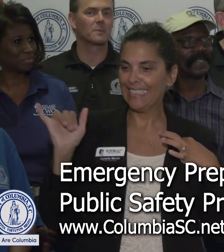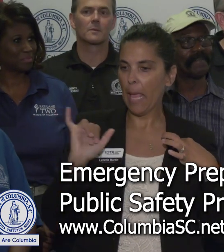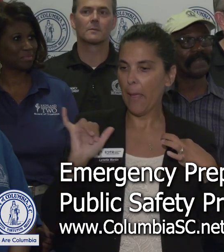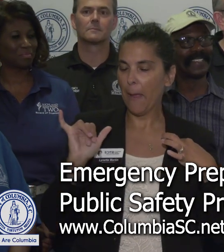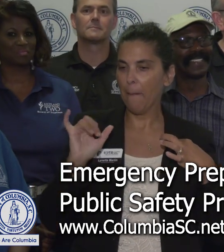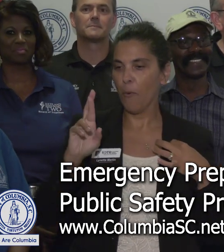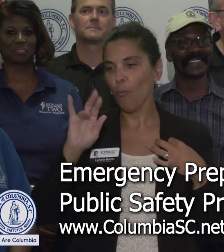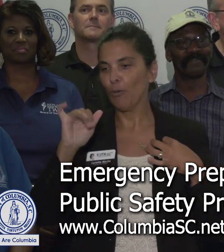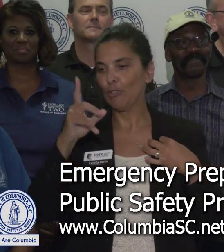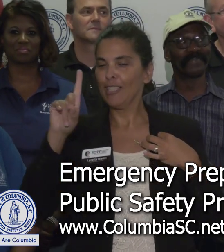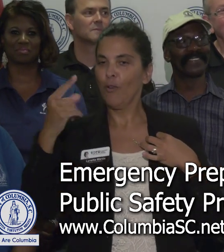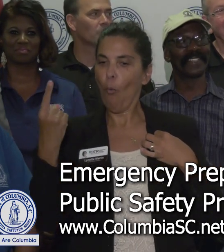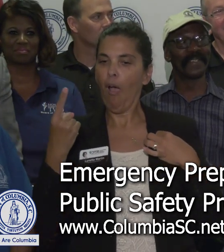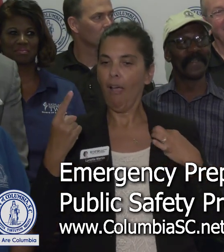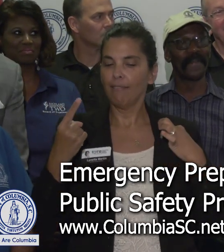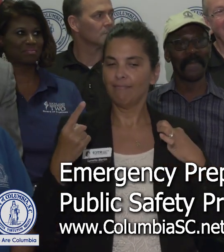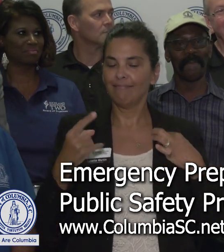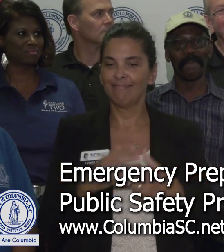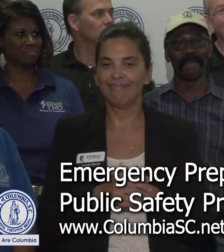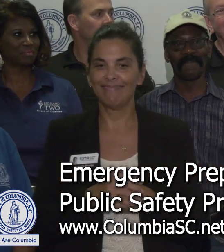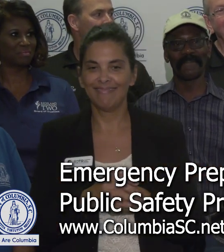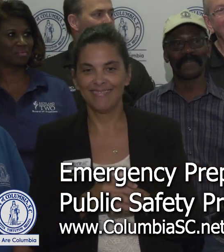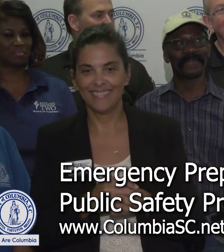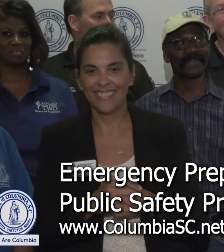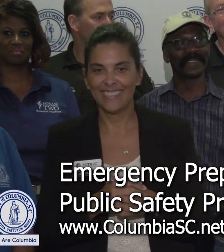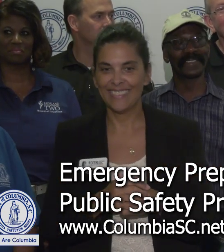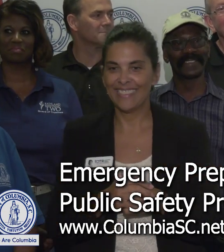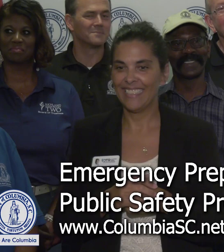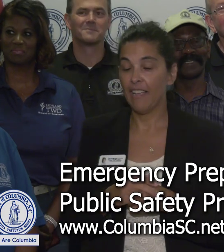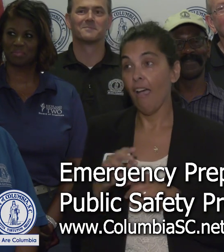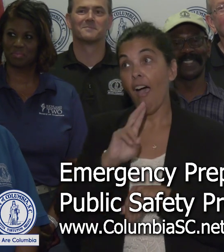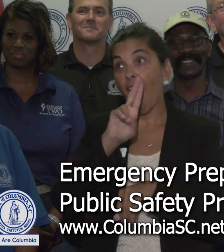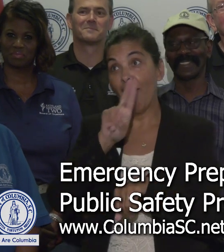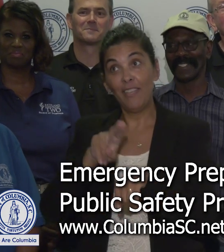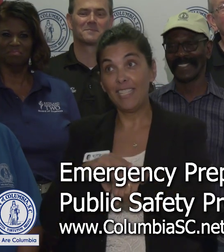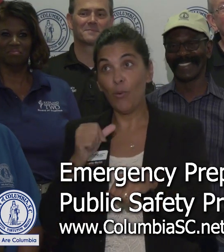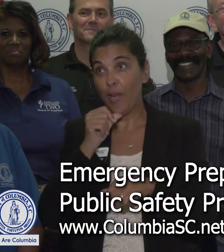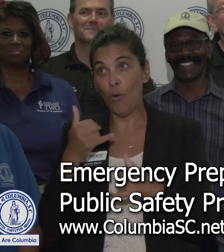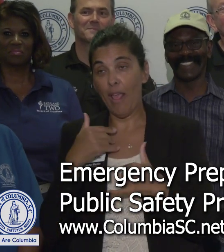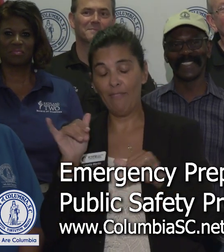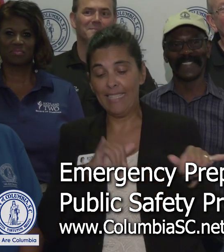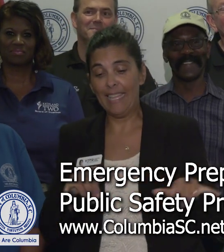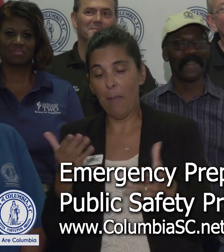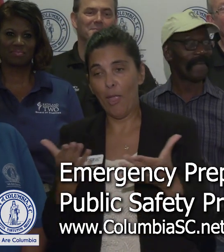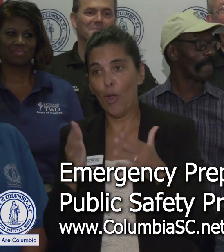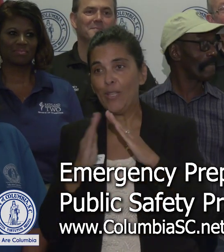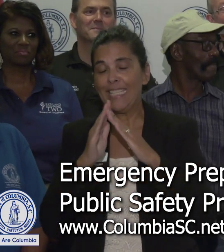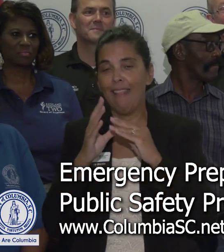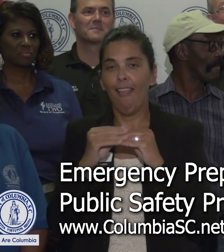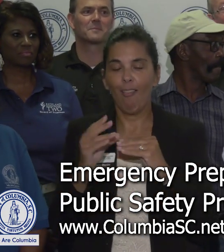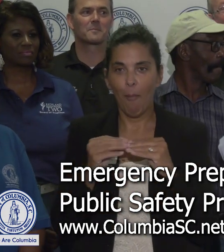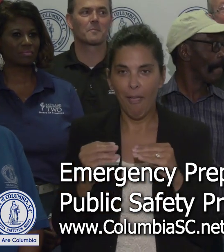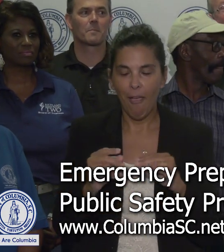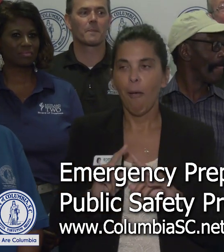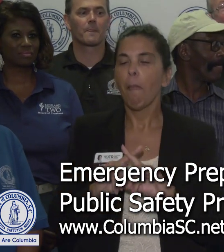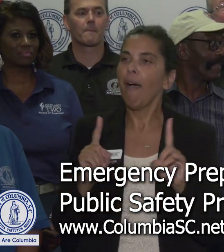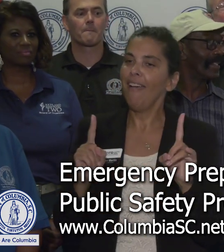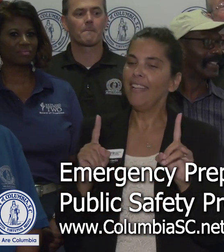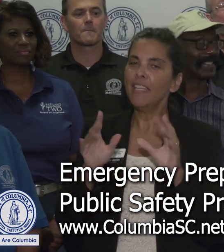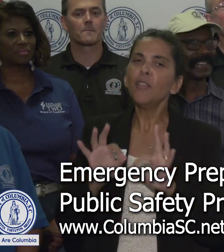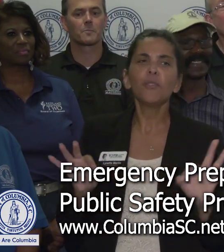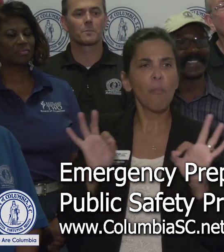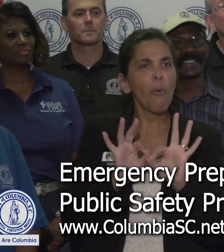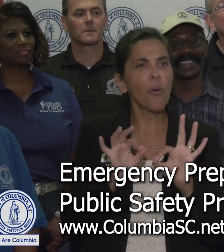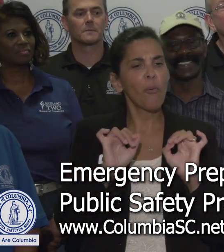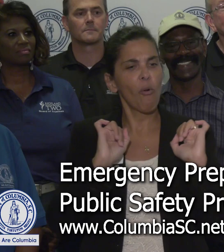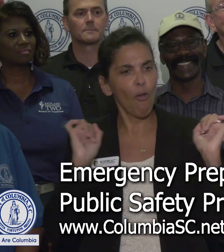Richland One gear, which apparently we have not yet invested in at the City of Columbia as well. But it's important